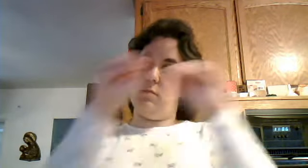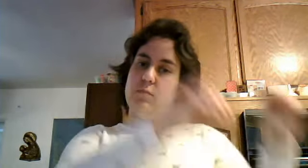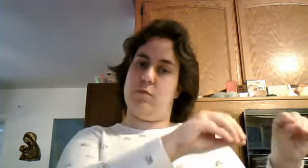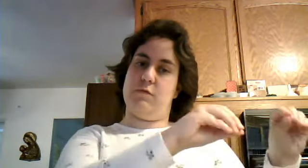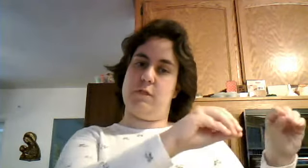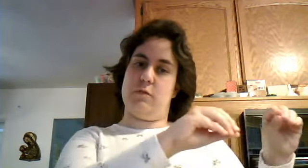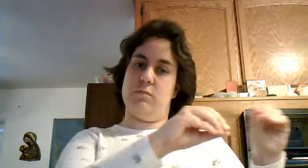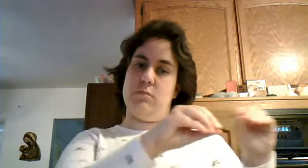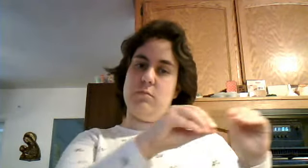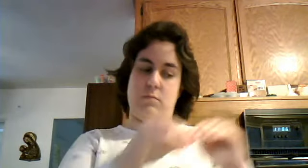Move to.